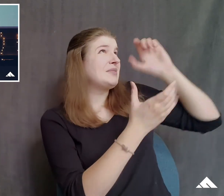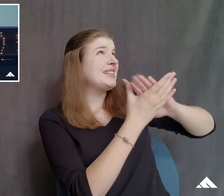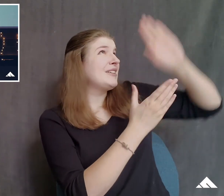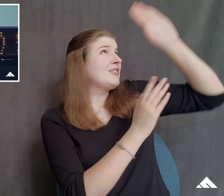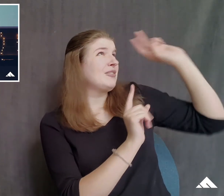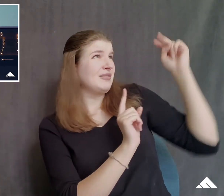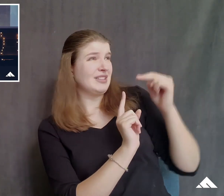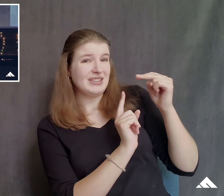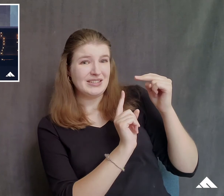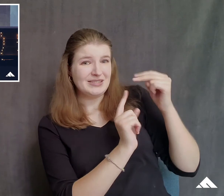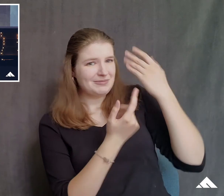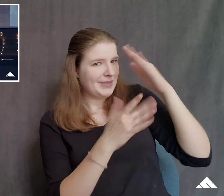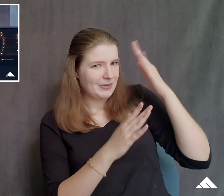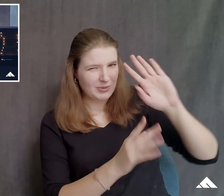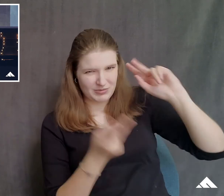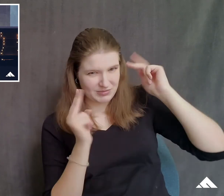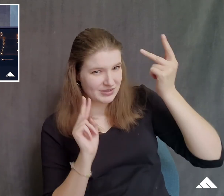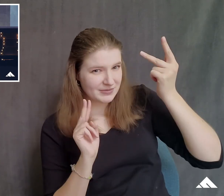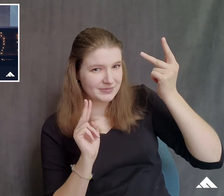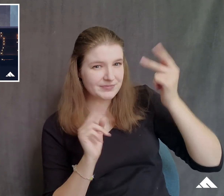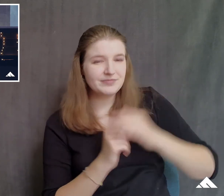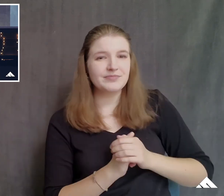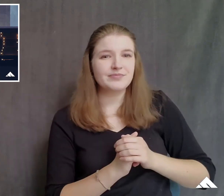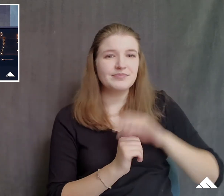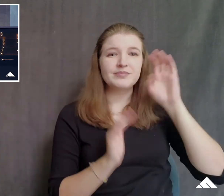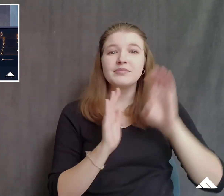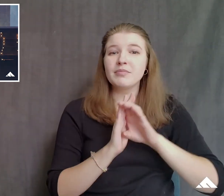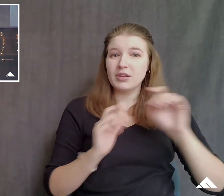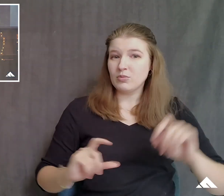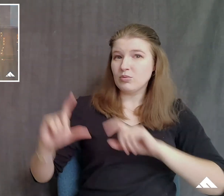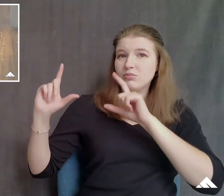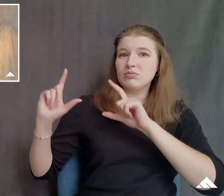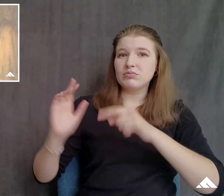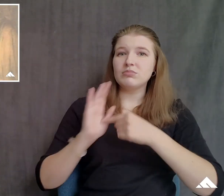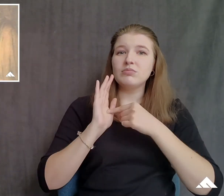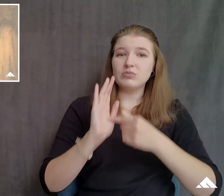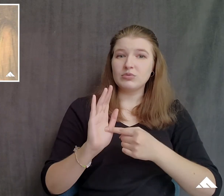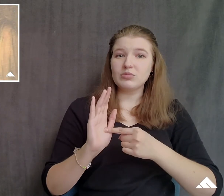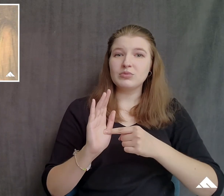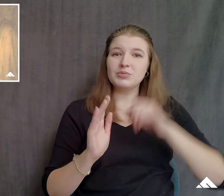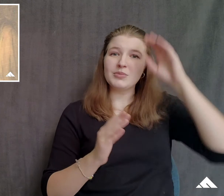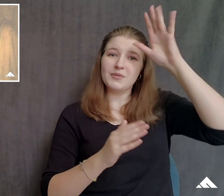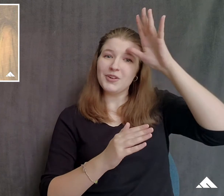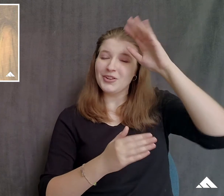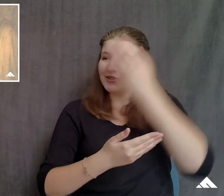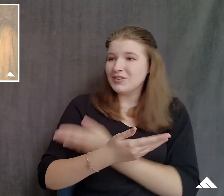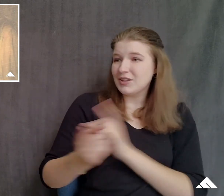Here's a Rembrandt's beautiful painting of this reunion of father and son. Have you guys seen this before?